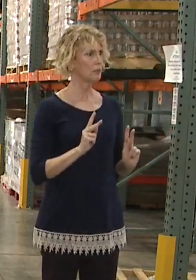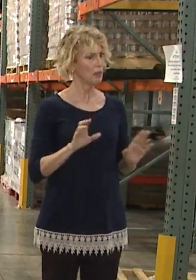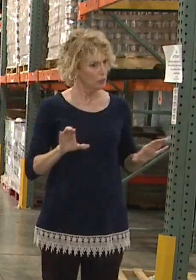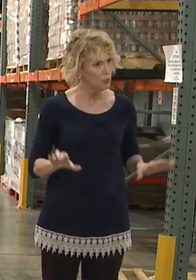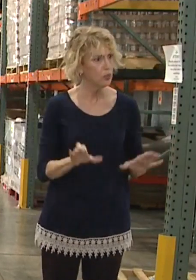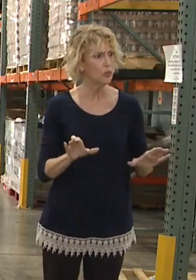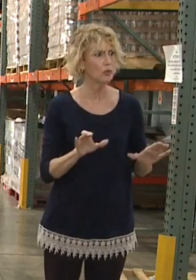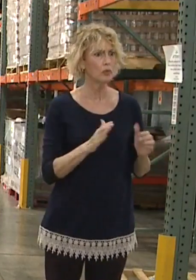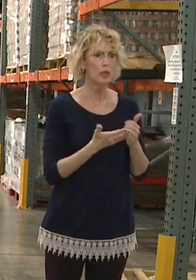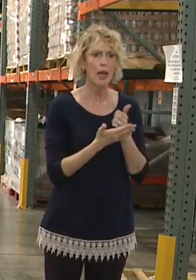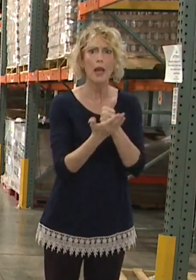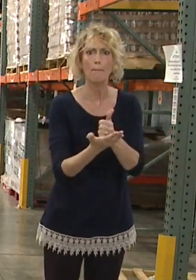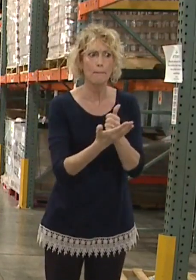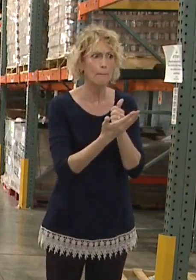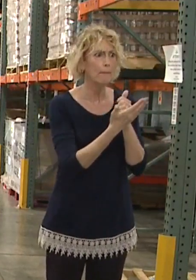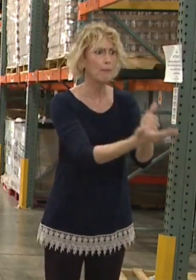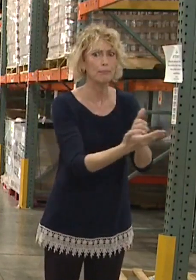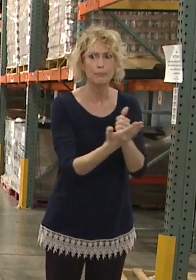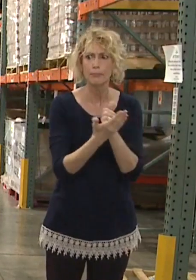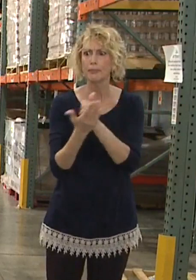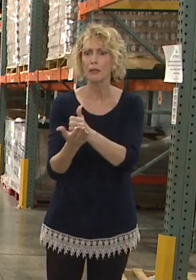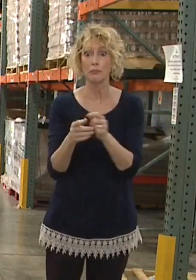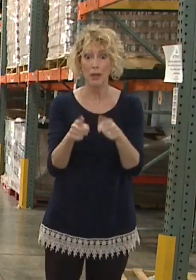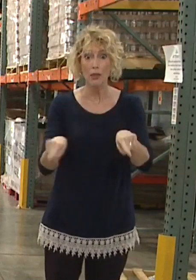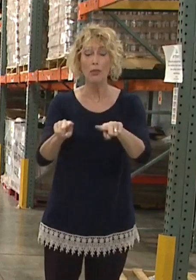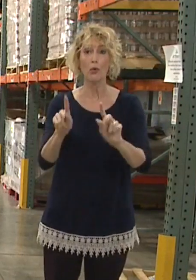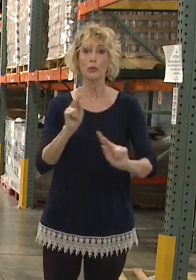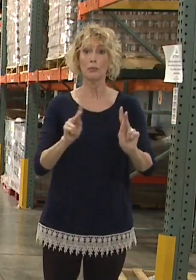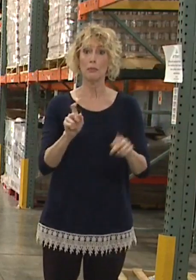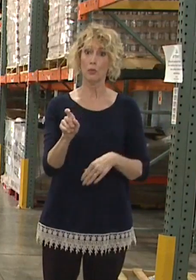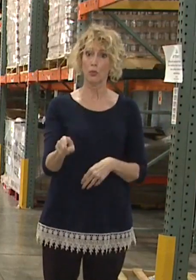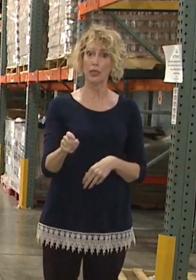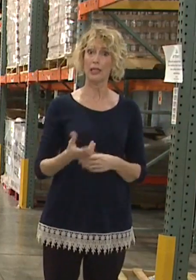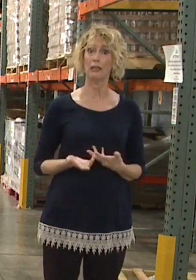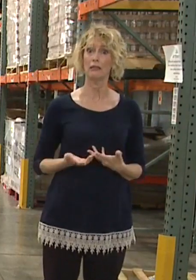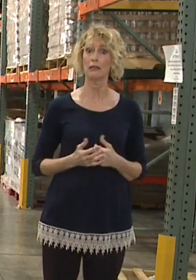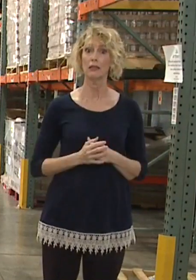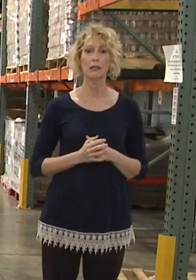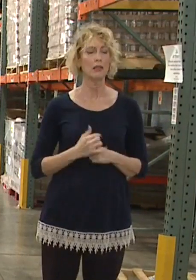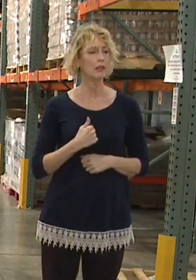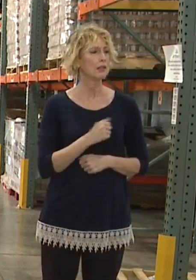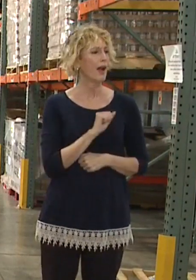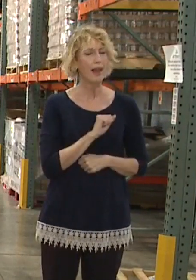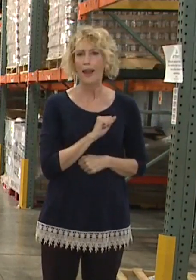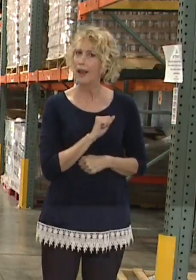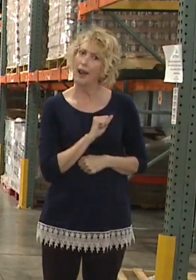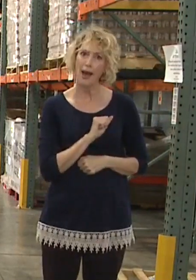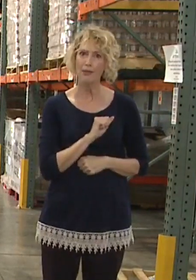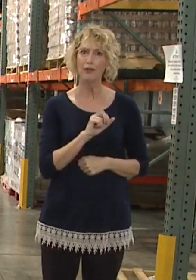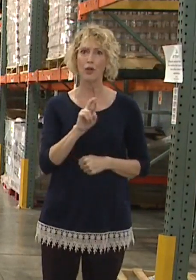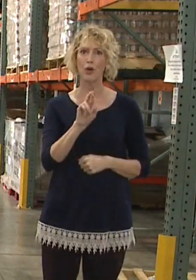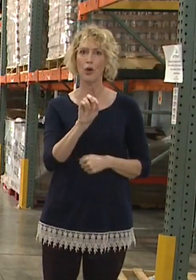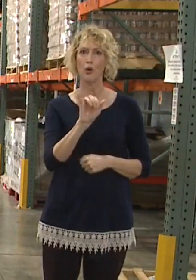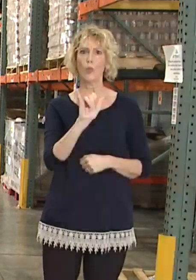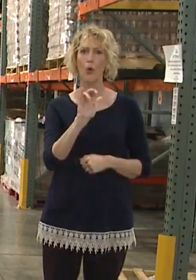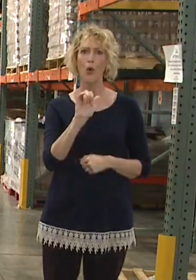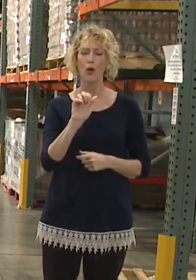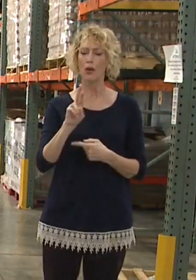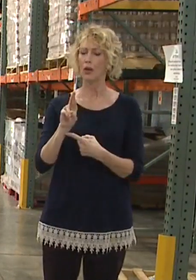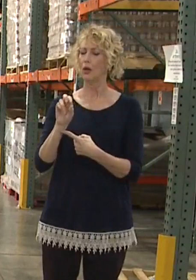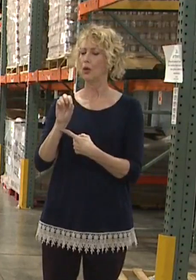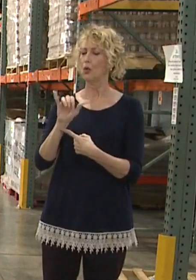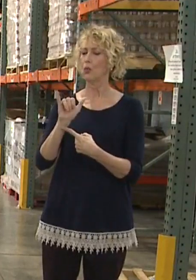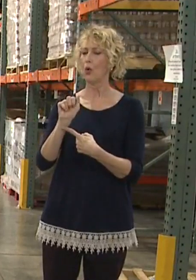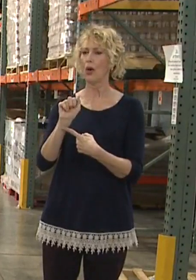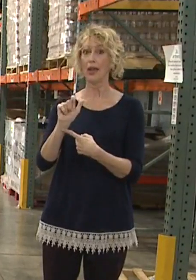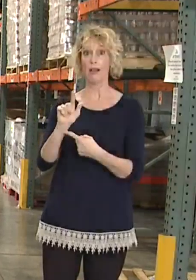and trying to help those who really need the help. You know, and what's, I love the fact that our Royal Hawaiian Band, who plays over